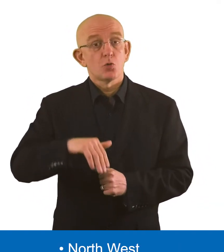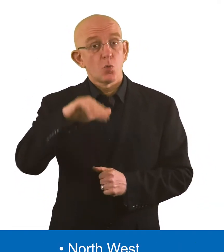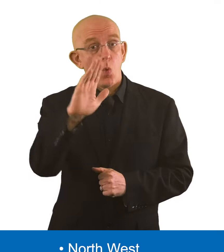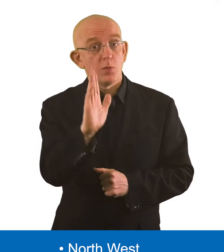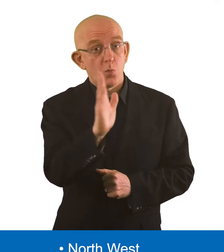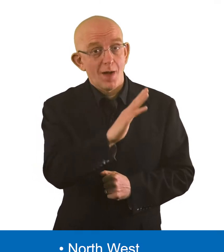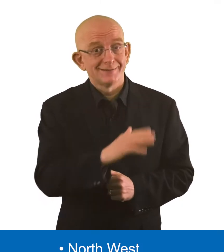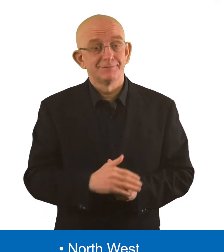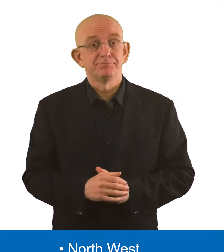Northwest,